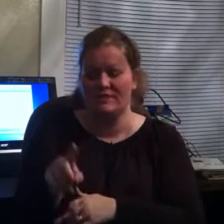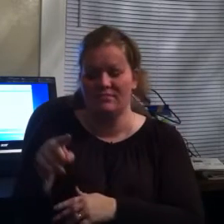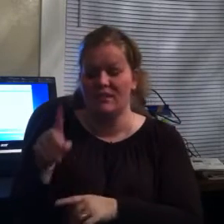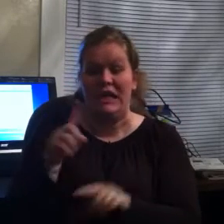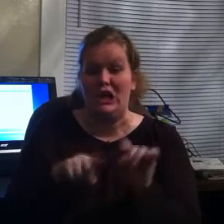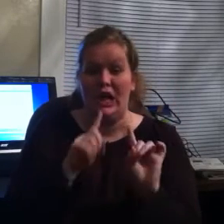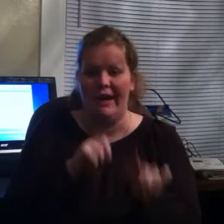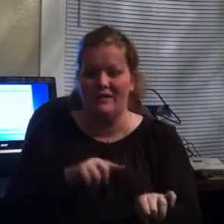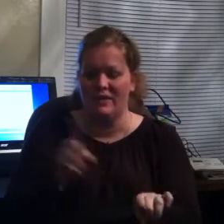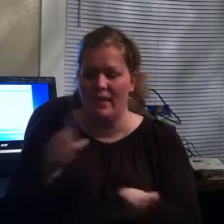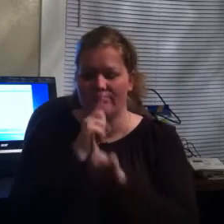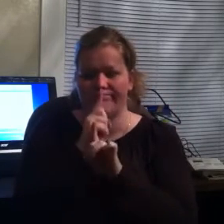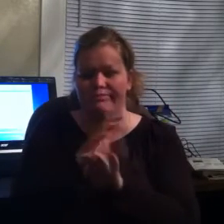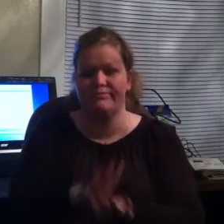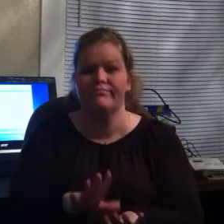silent.